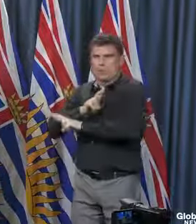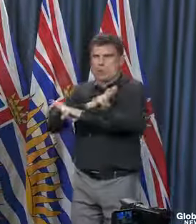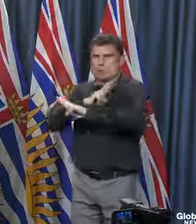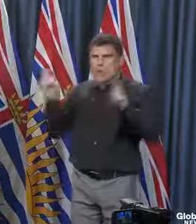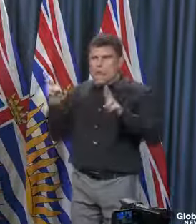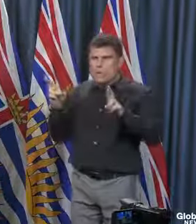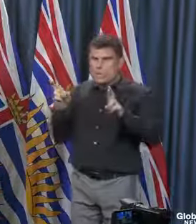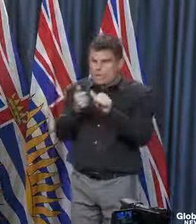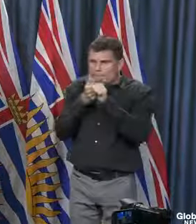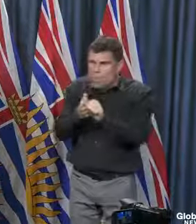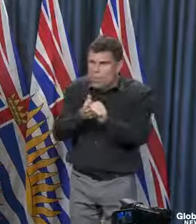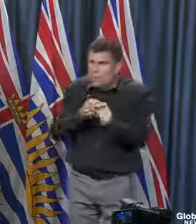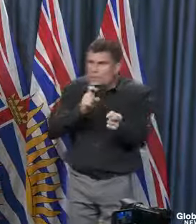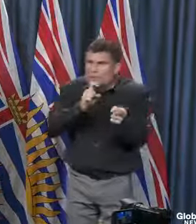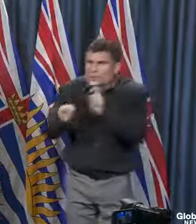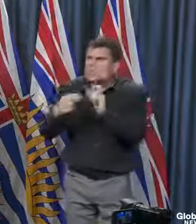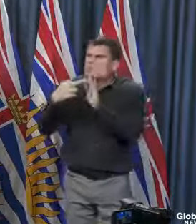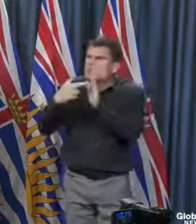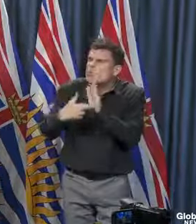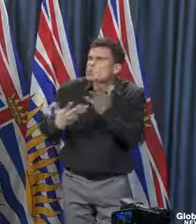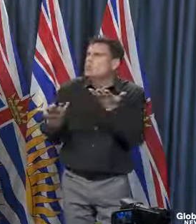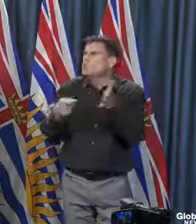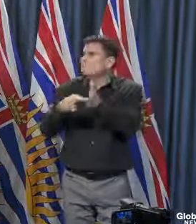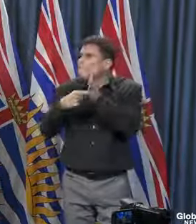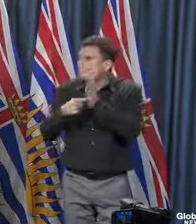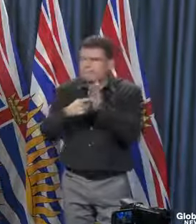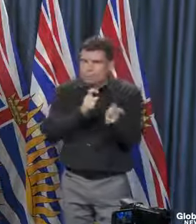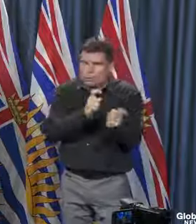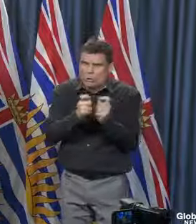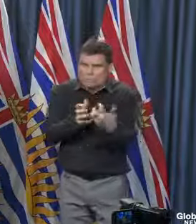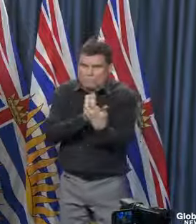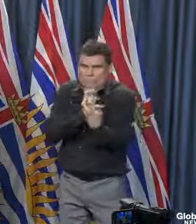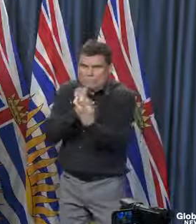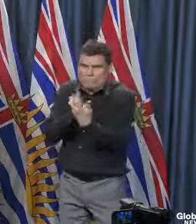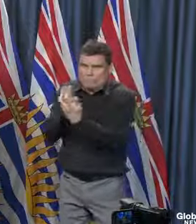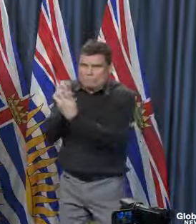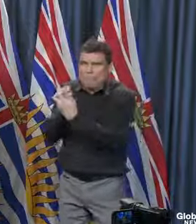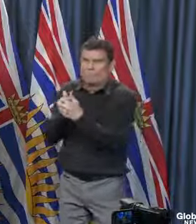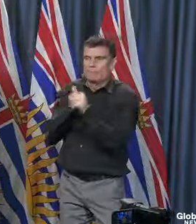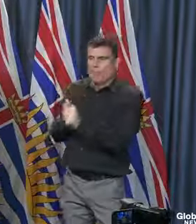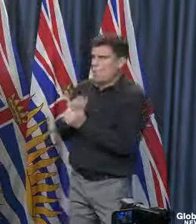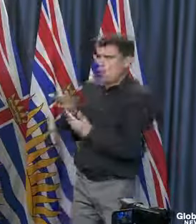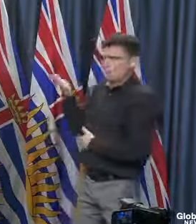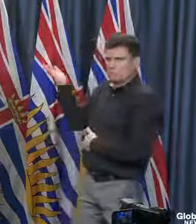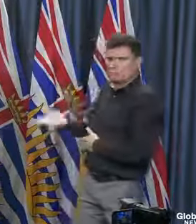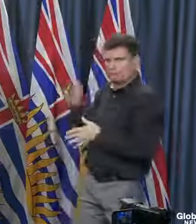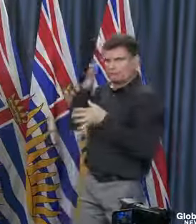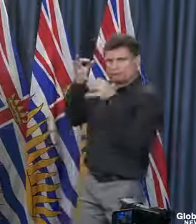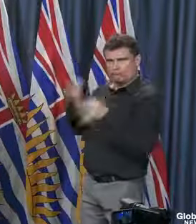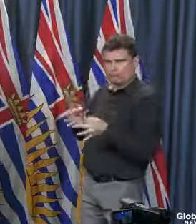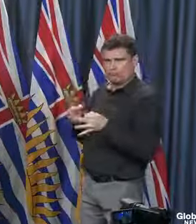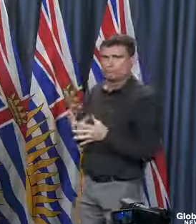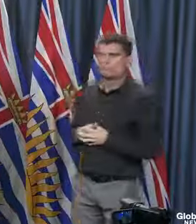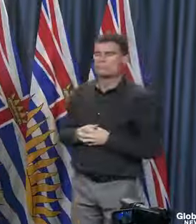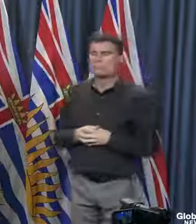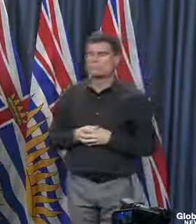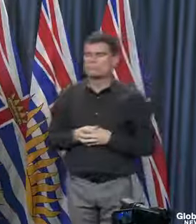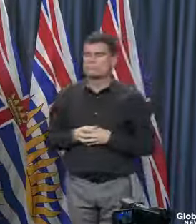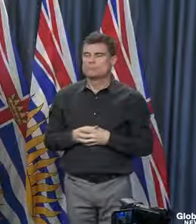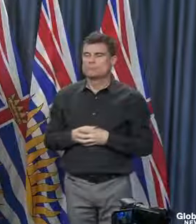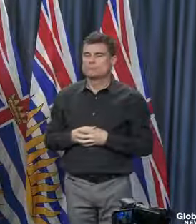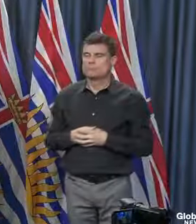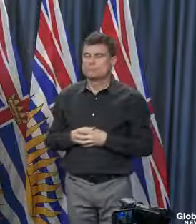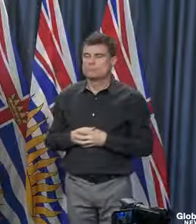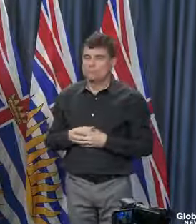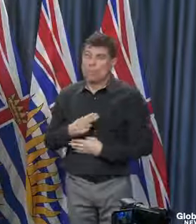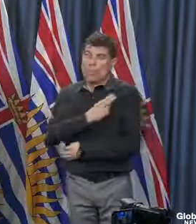First of all, as you know, British Columbia health authorities are directed to immediately move all hospitals in the province to outbreak response